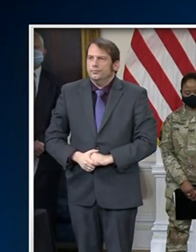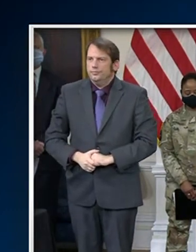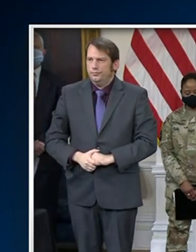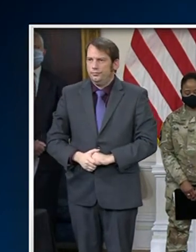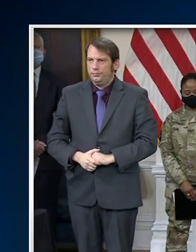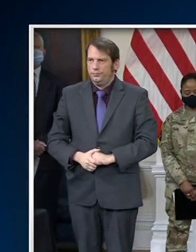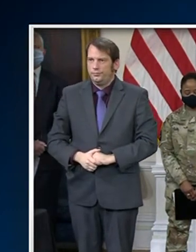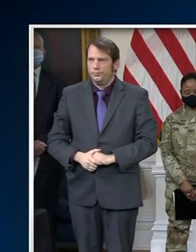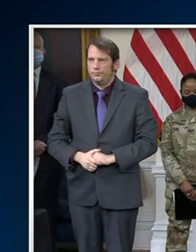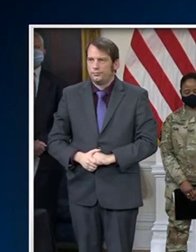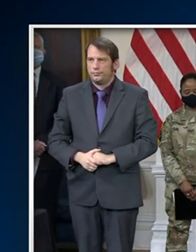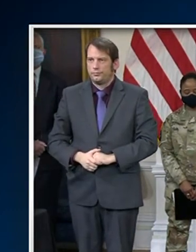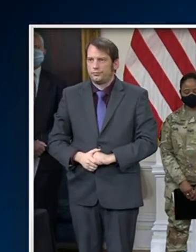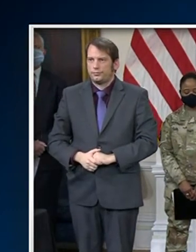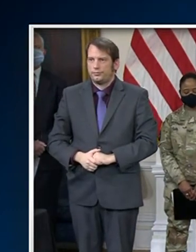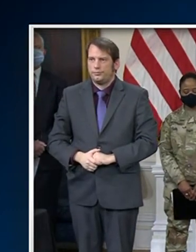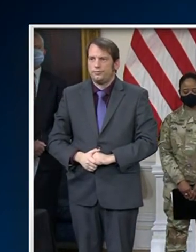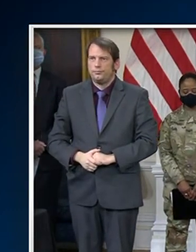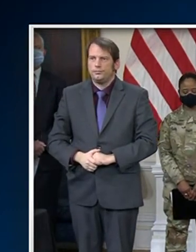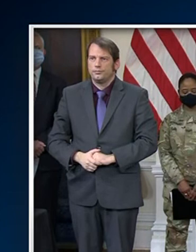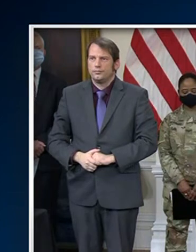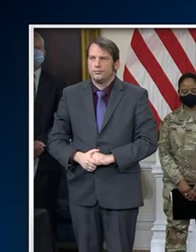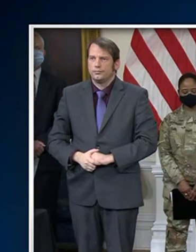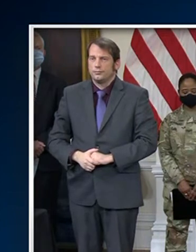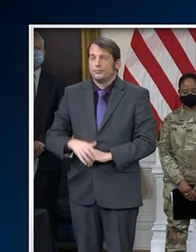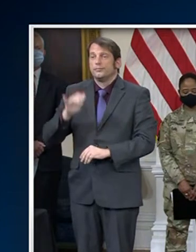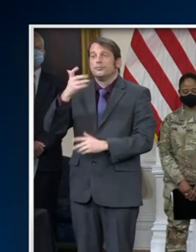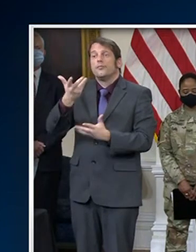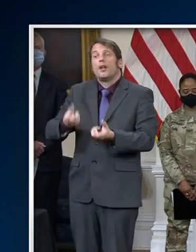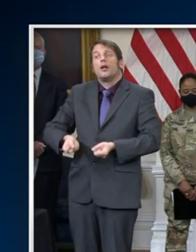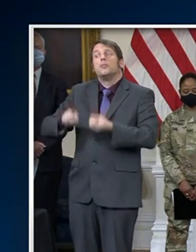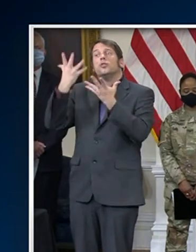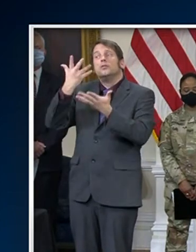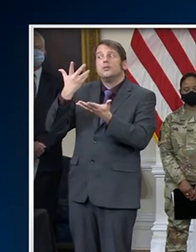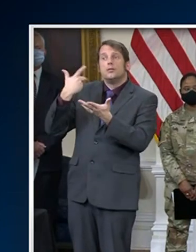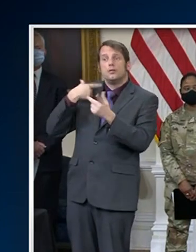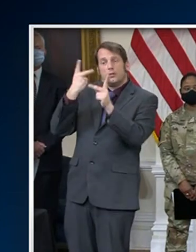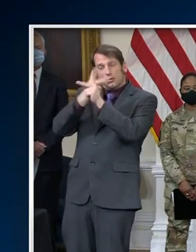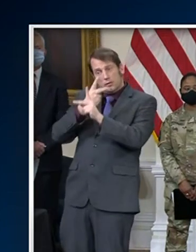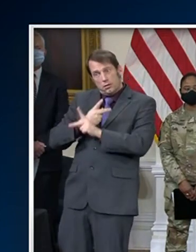made equitably based on the population of each county.